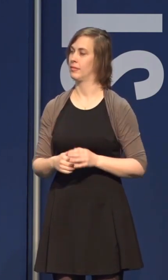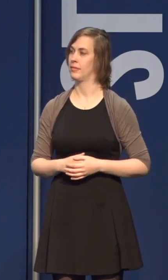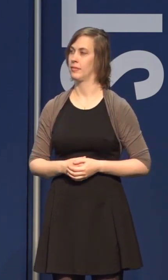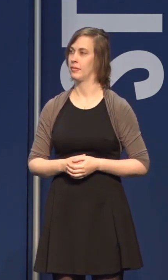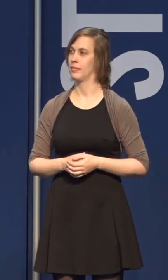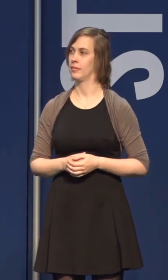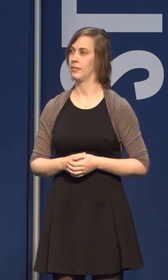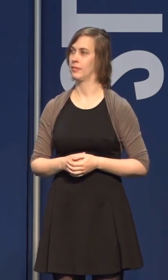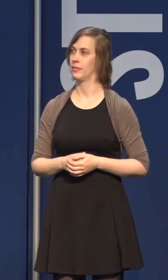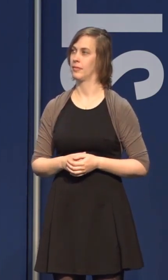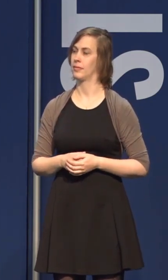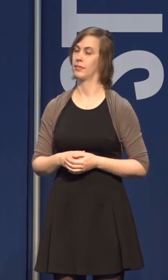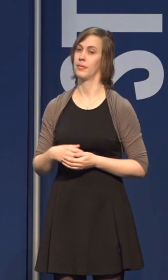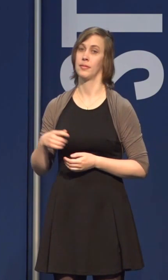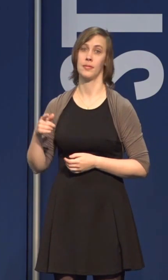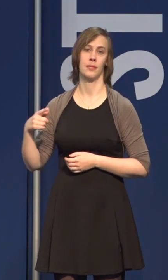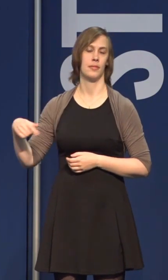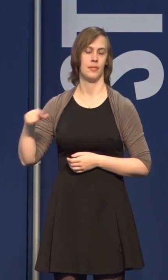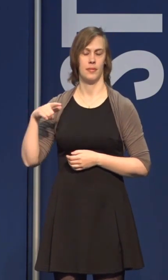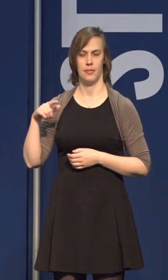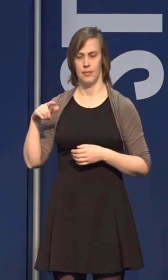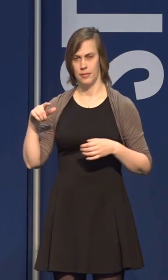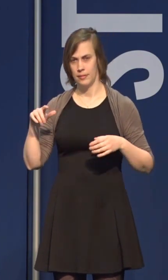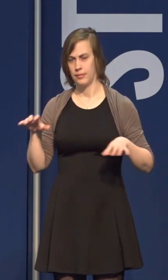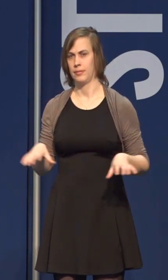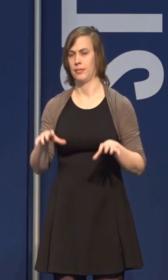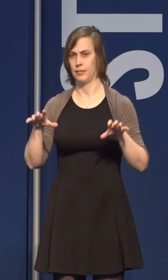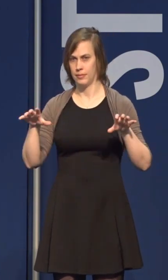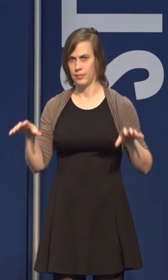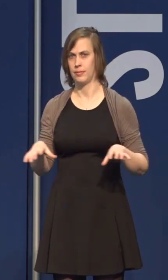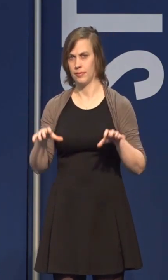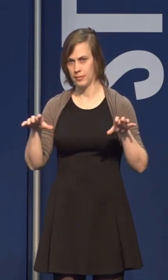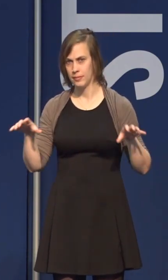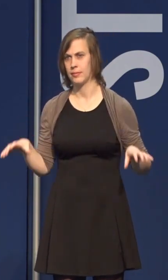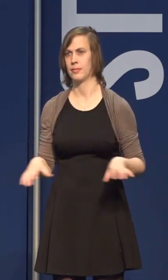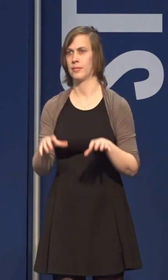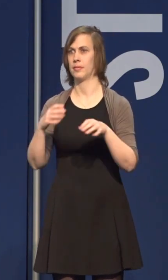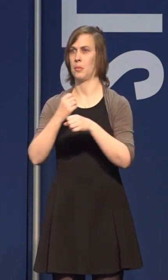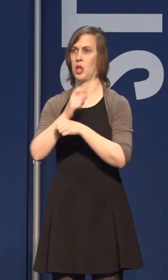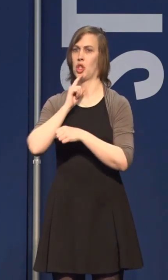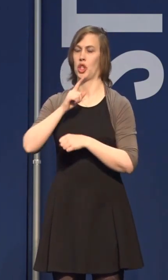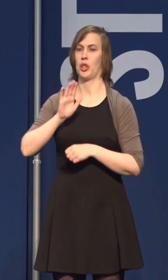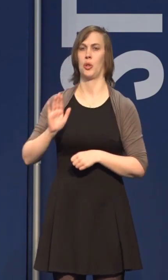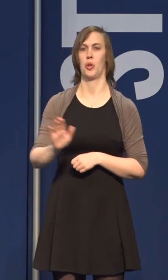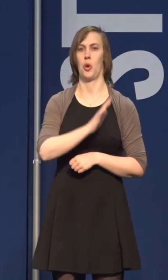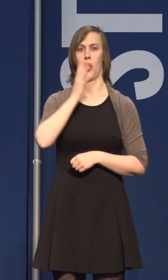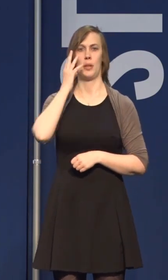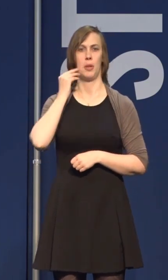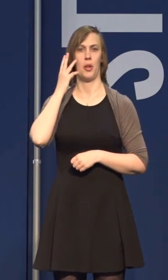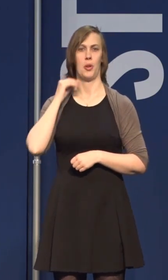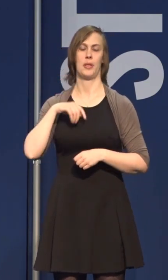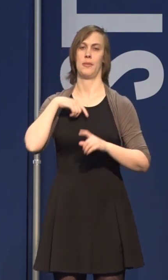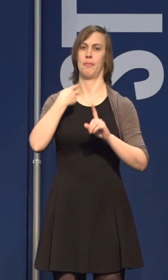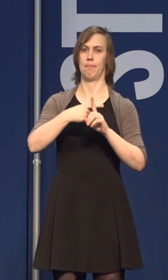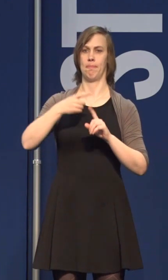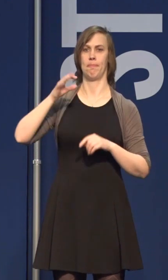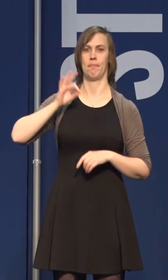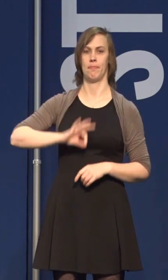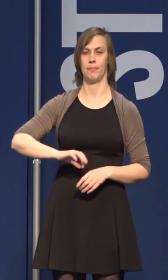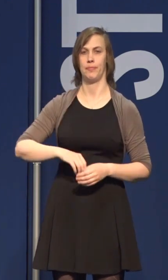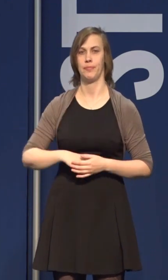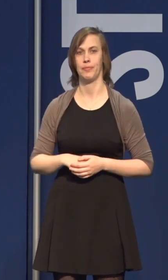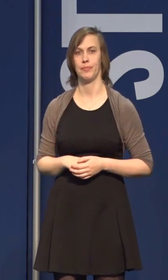They work tirelessly to make sure that you get what you need. Now at this time, I'm going to